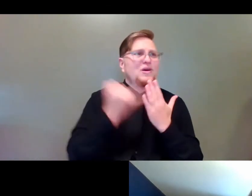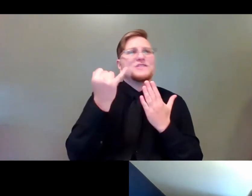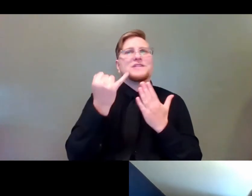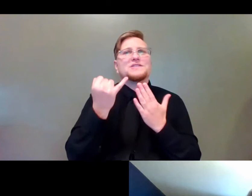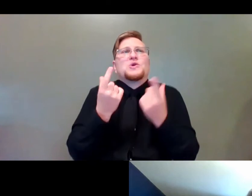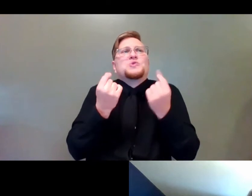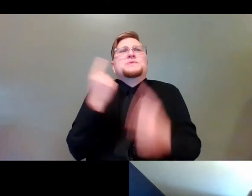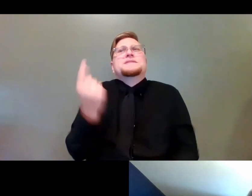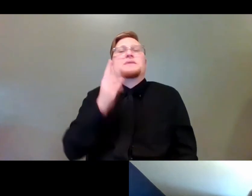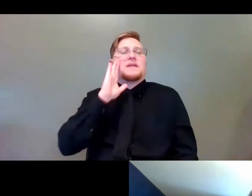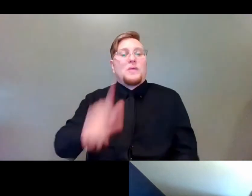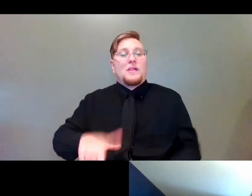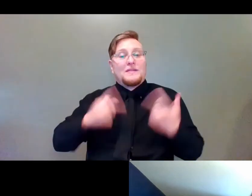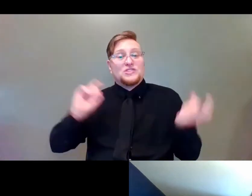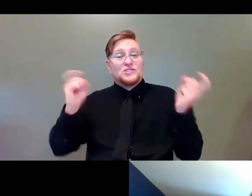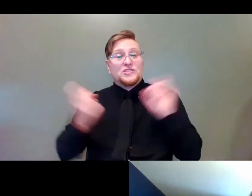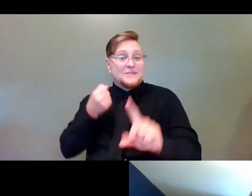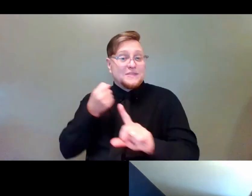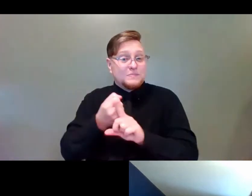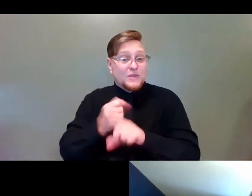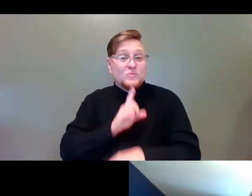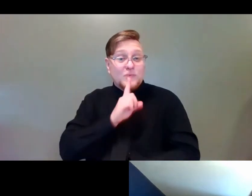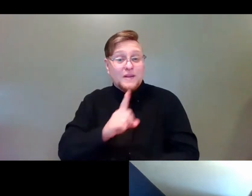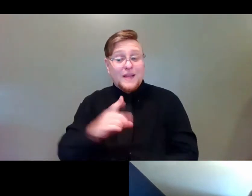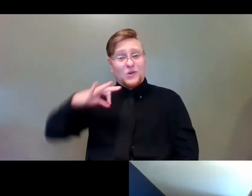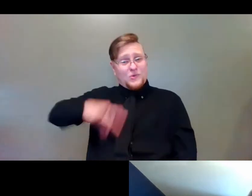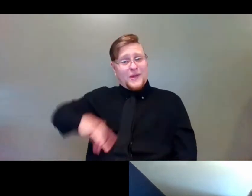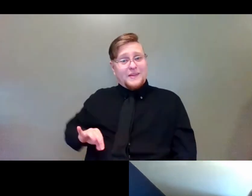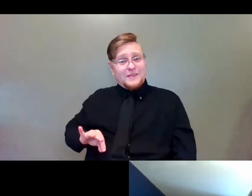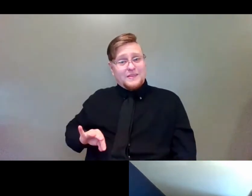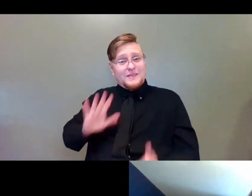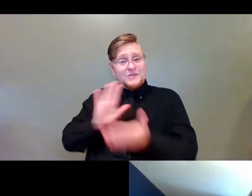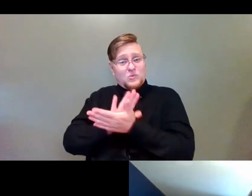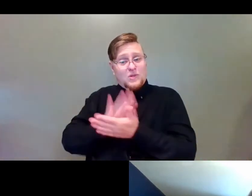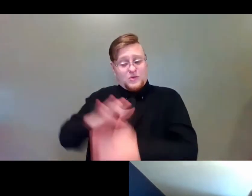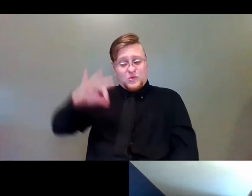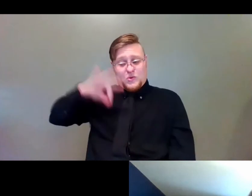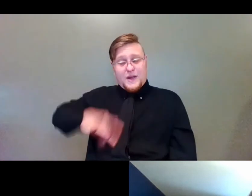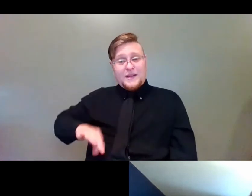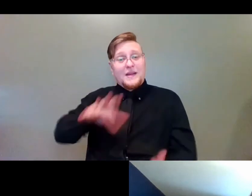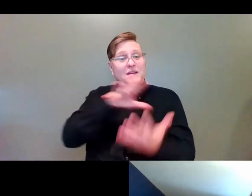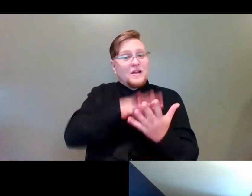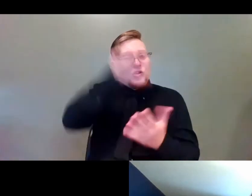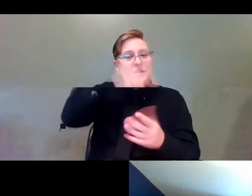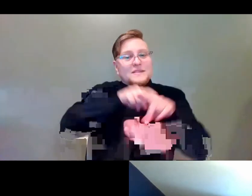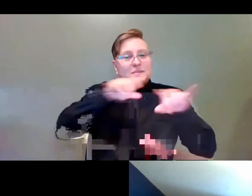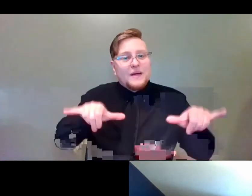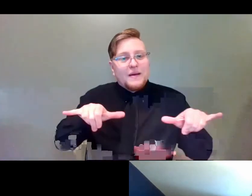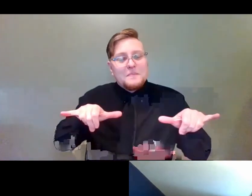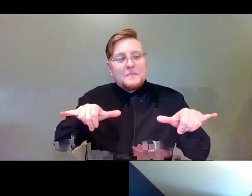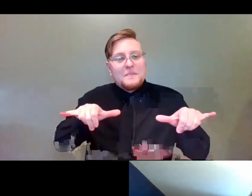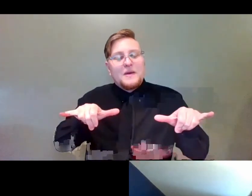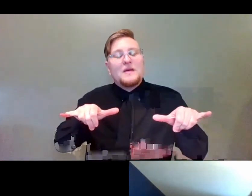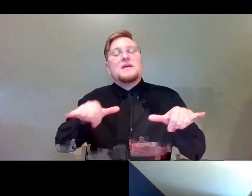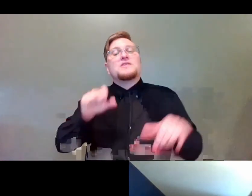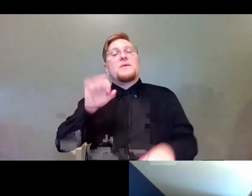change somebody's life and get credit for it and learn from doing. So as much as you can do that, I think